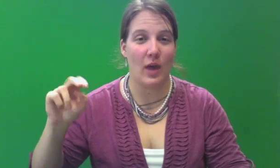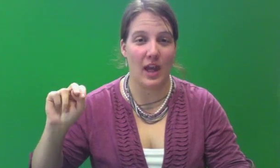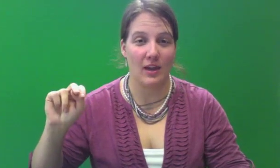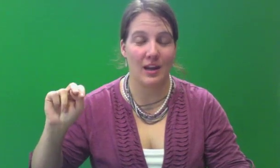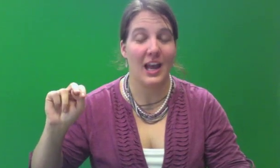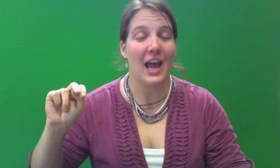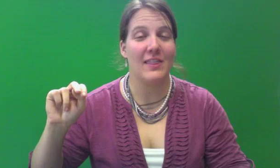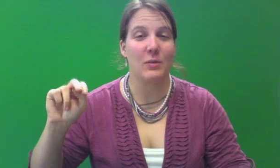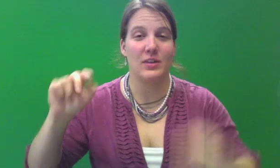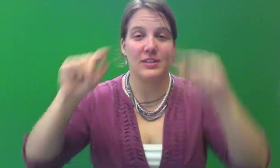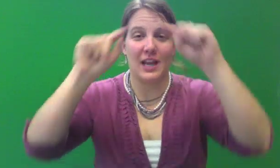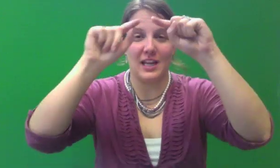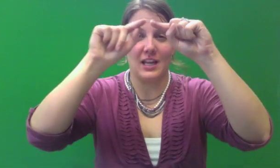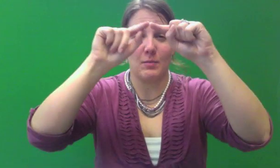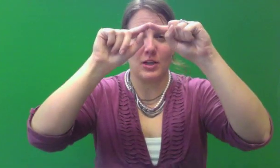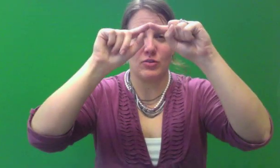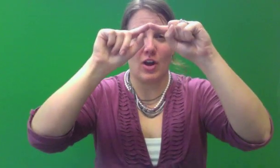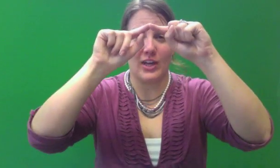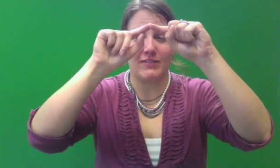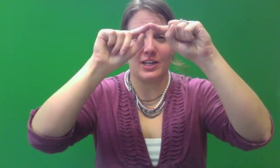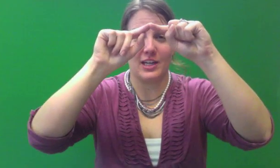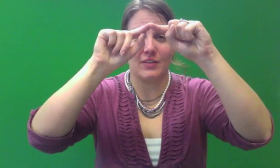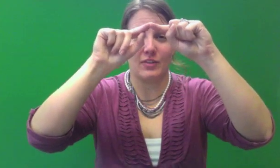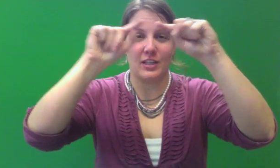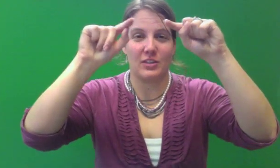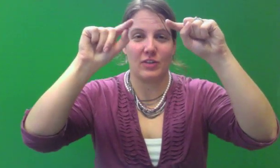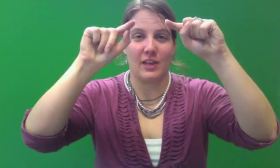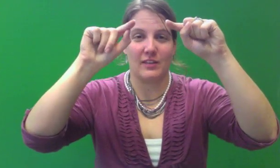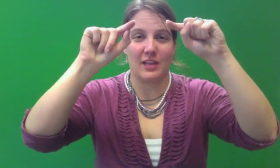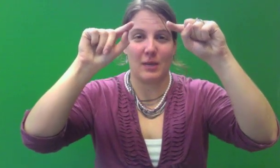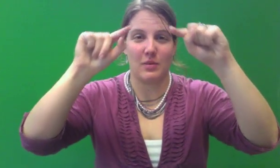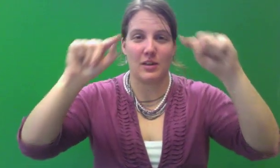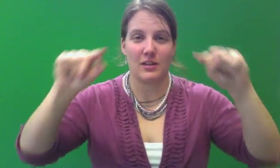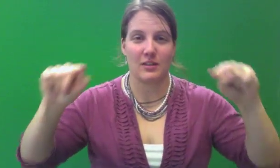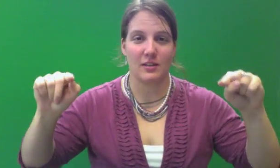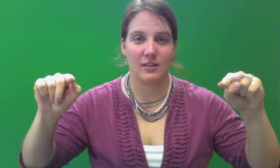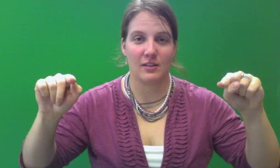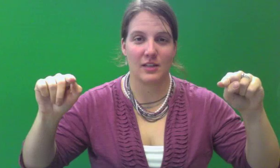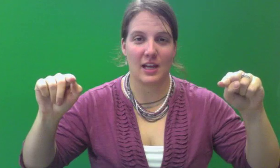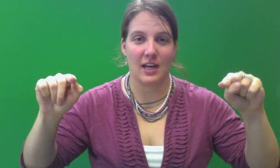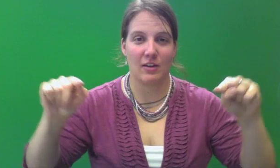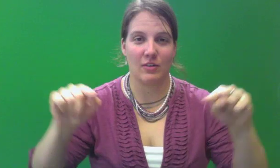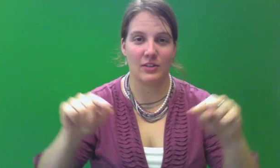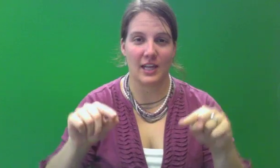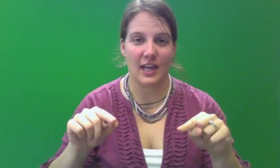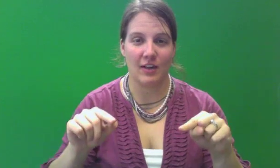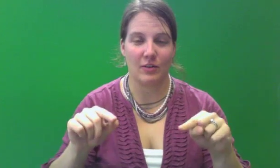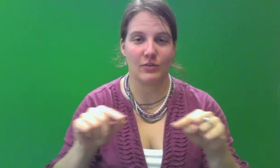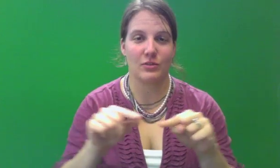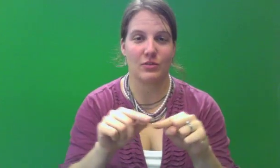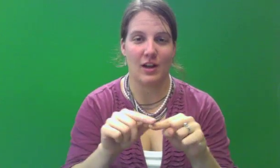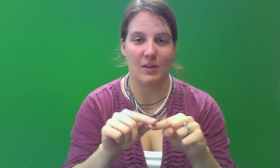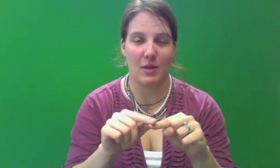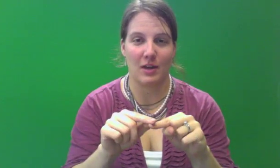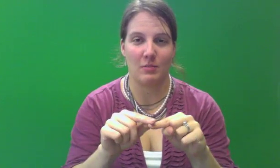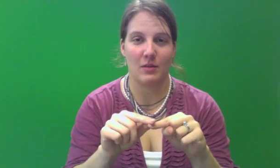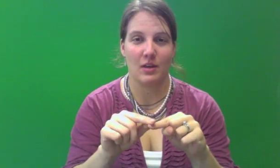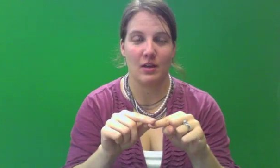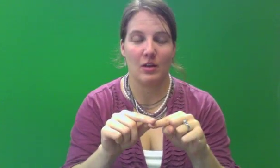H-E-X-A-G-O-N, and then we sign it by drawing it very carefully, straight on the top, diagonal, diagonal, straight on the bottom. When